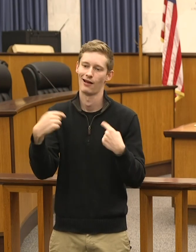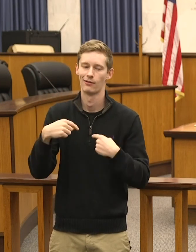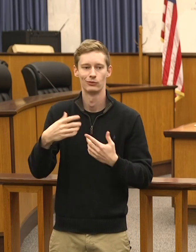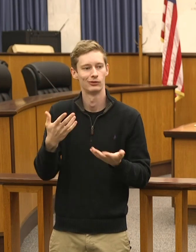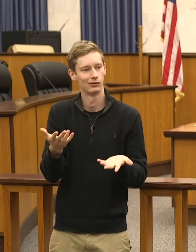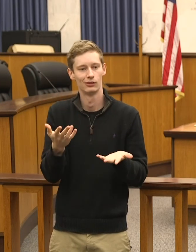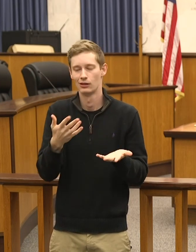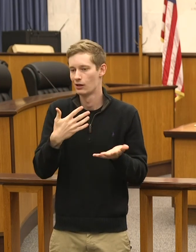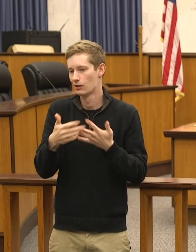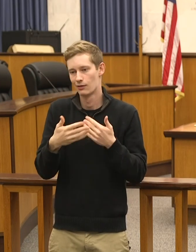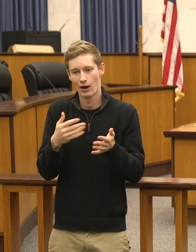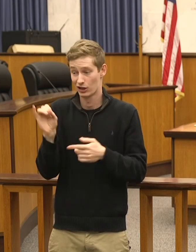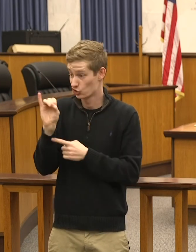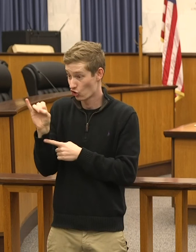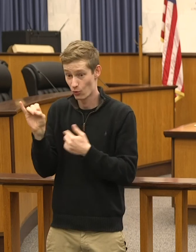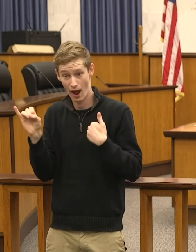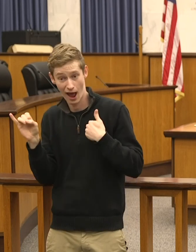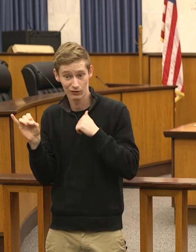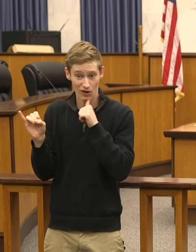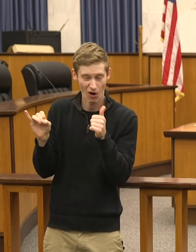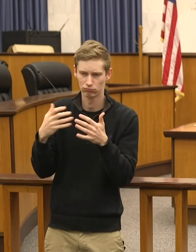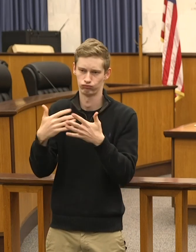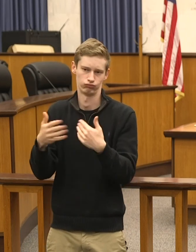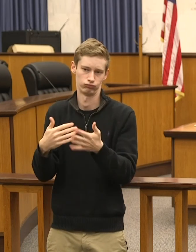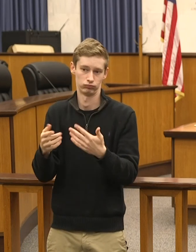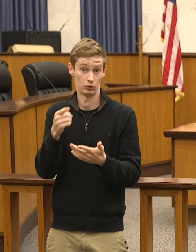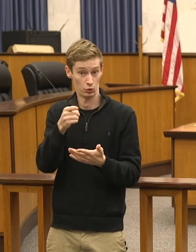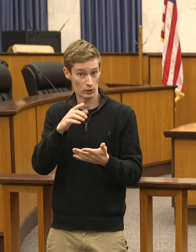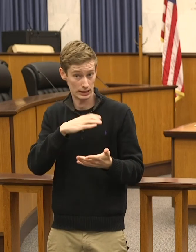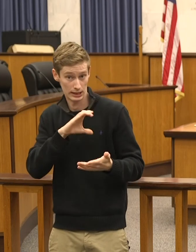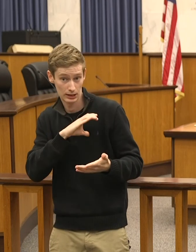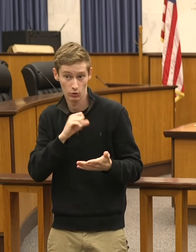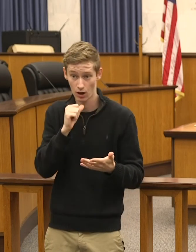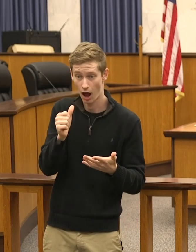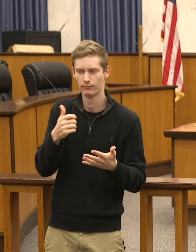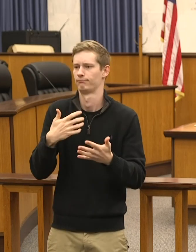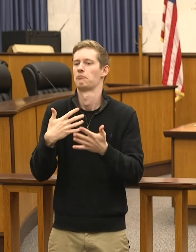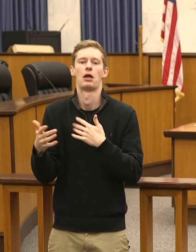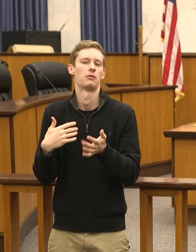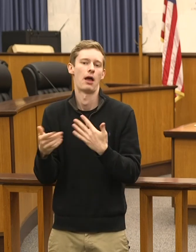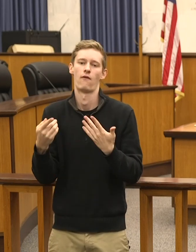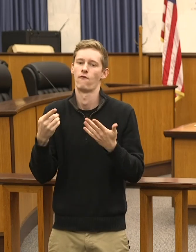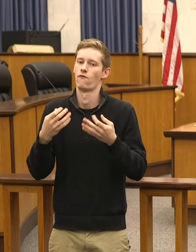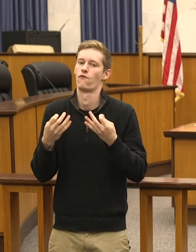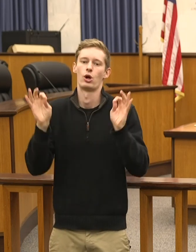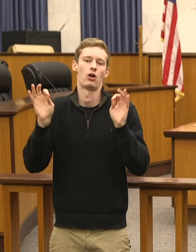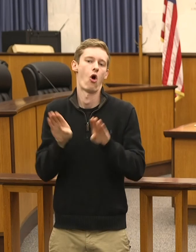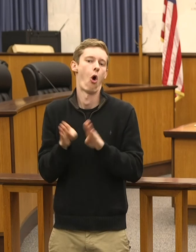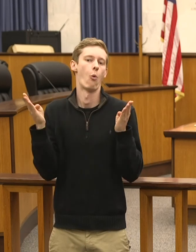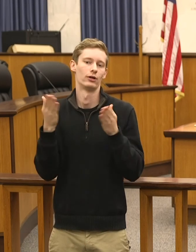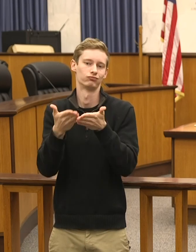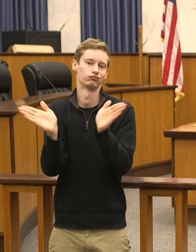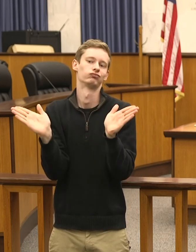to, whether it's your insurance status, your immigration status, they are free and open to the public. You can expect your results back